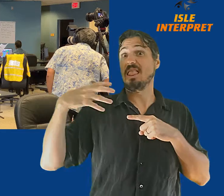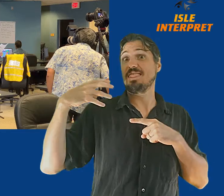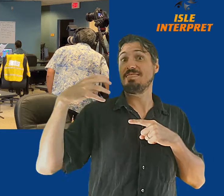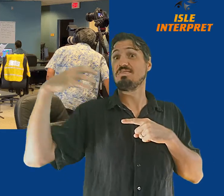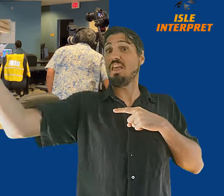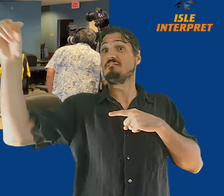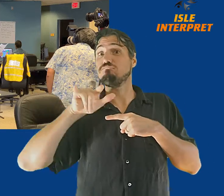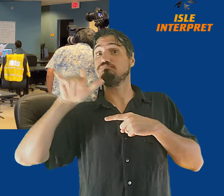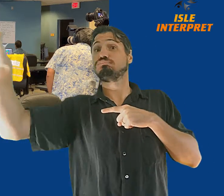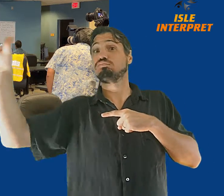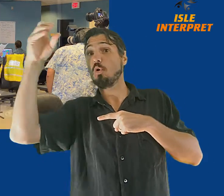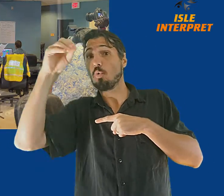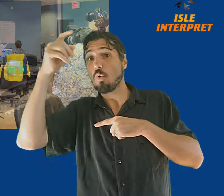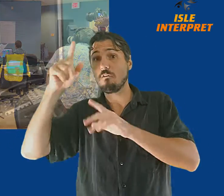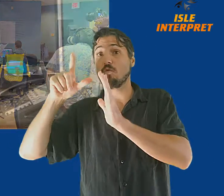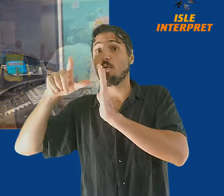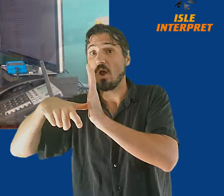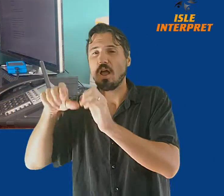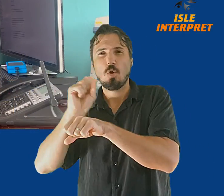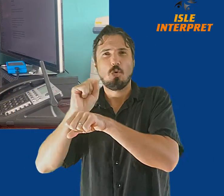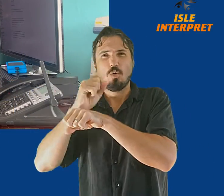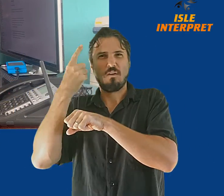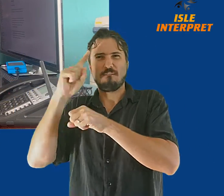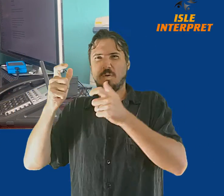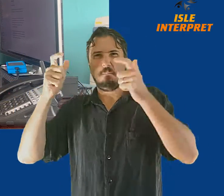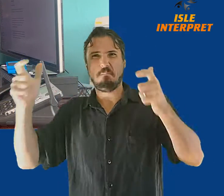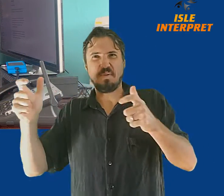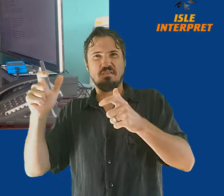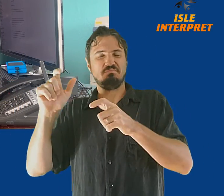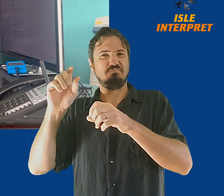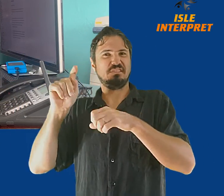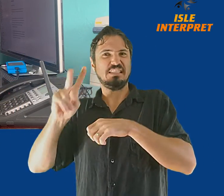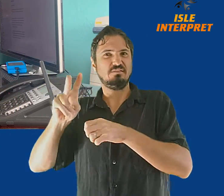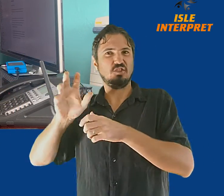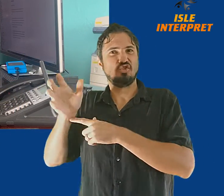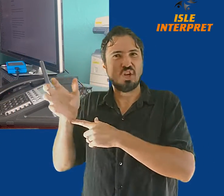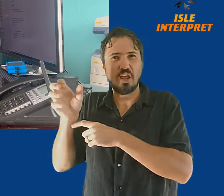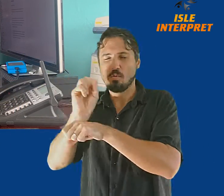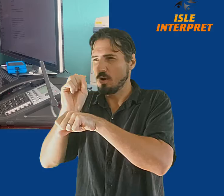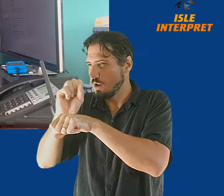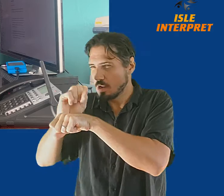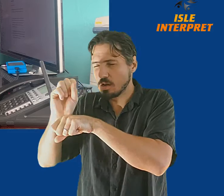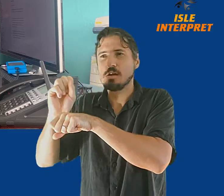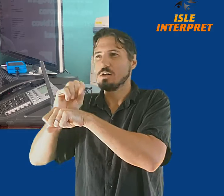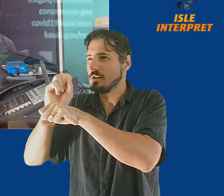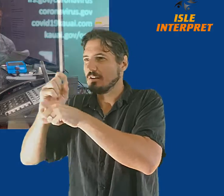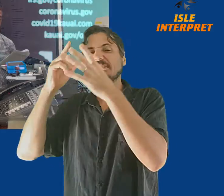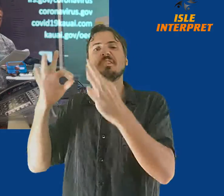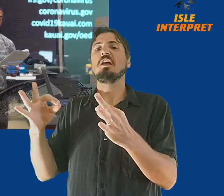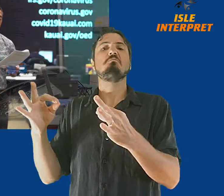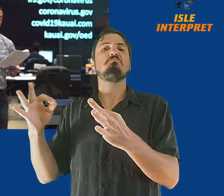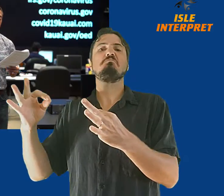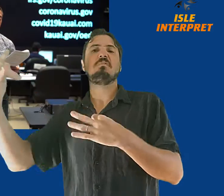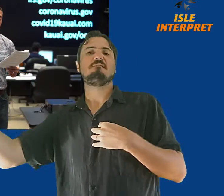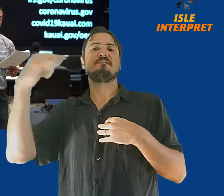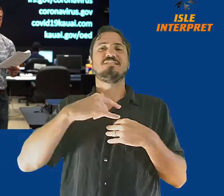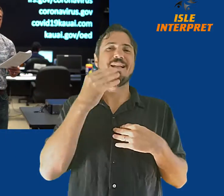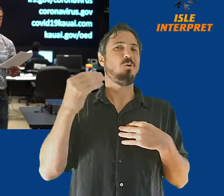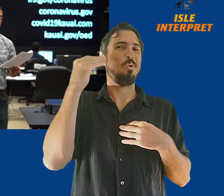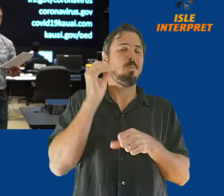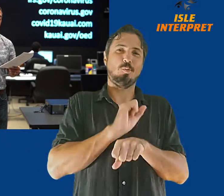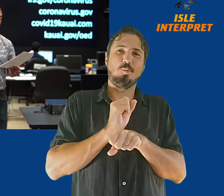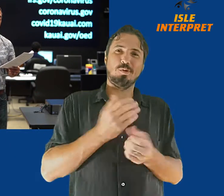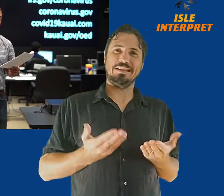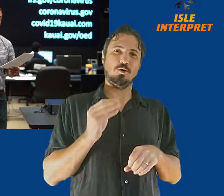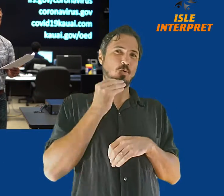come home and work for Ho'ike Public Access TV. Tai has been in the EOC since the beginning, and his quick work in